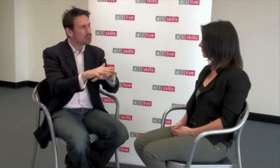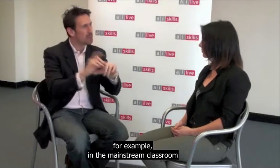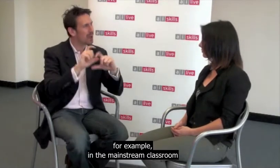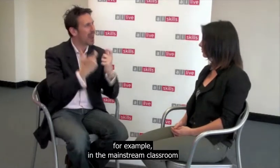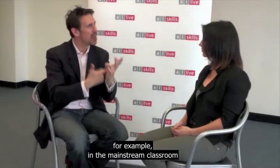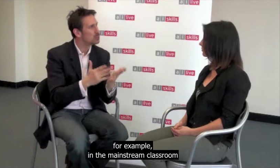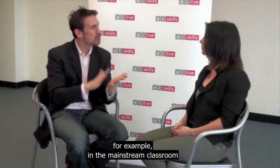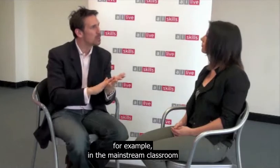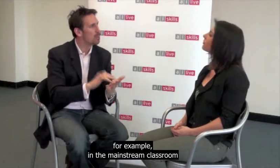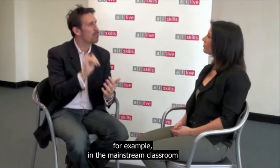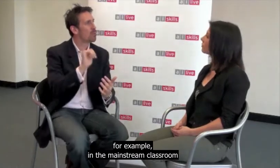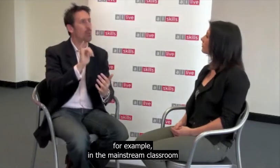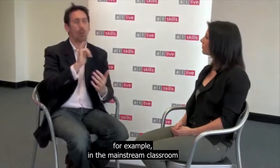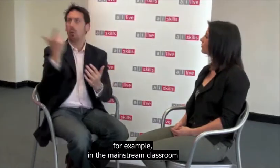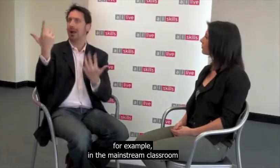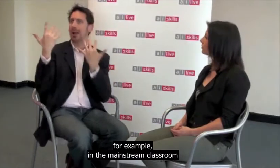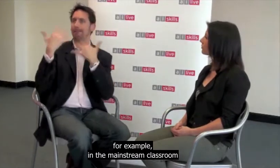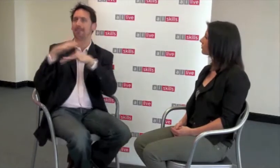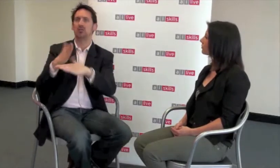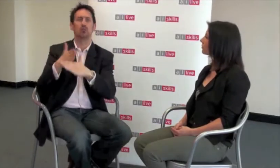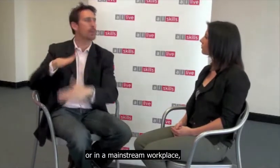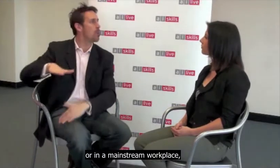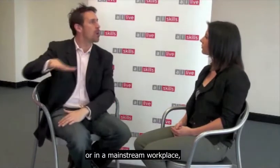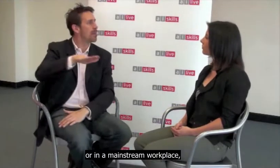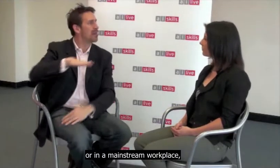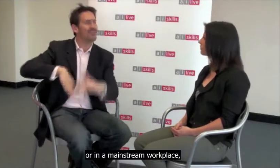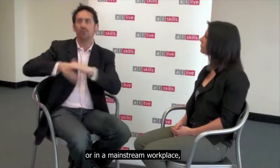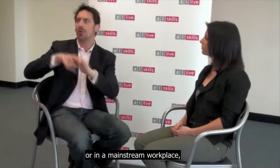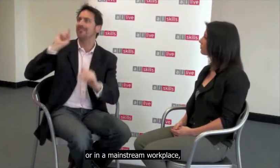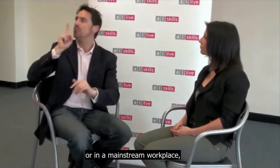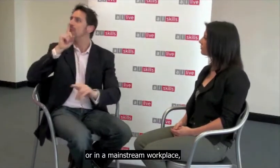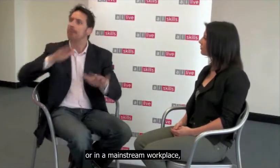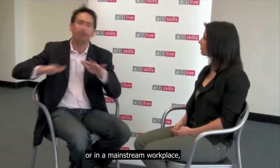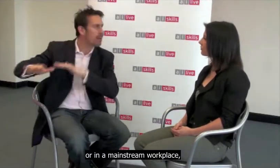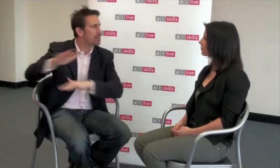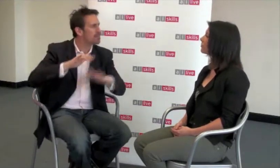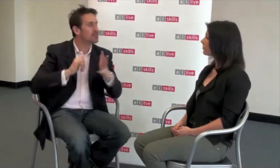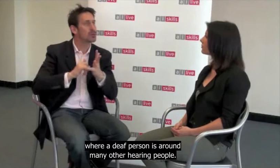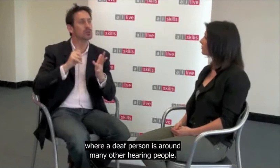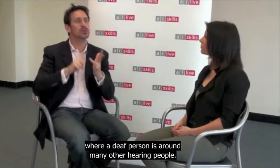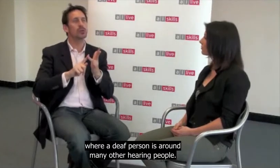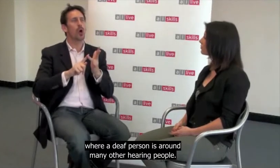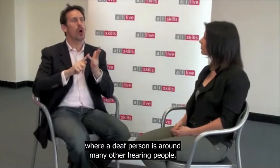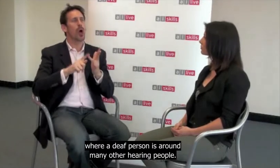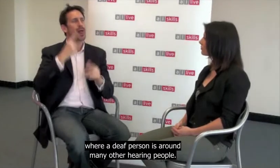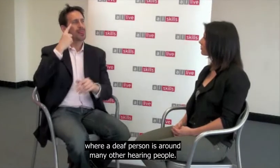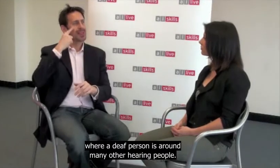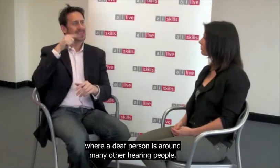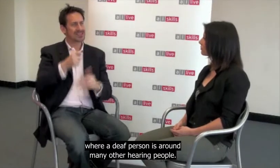example, in the mainstream classroom or in a mainstream workplace where a deaf person is